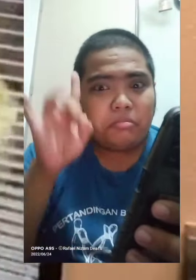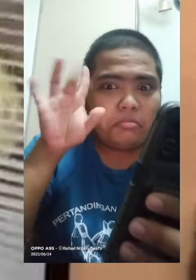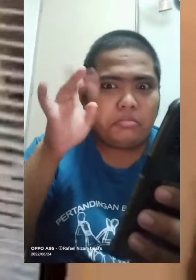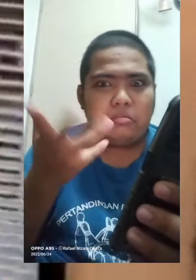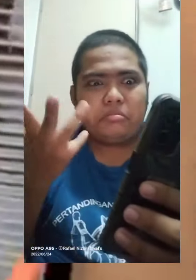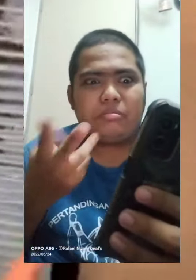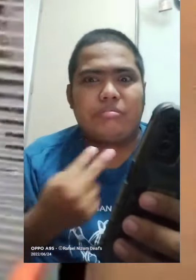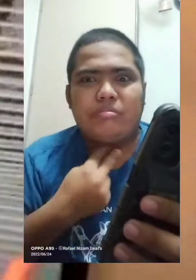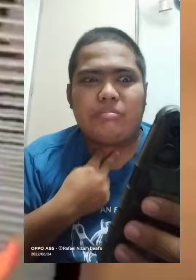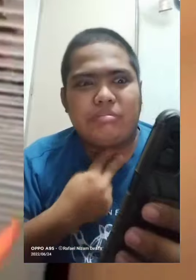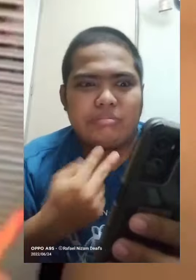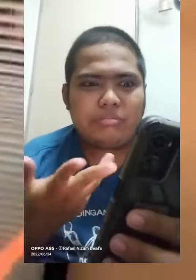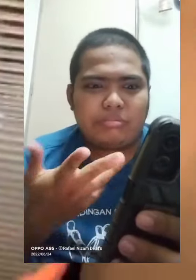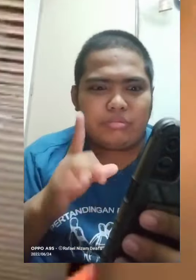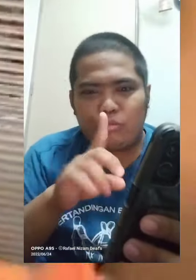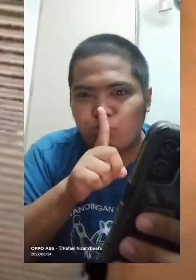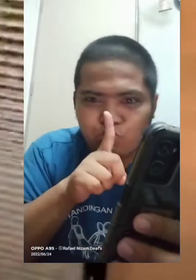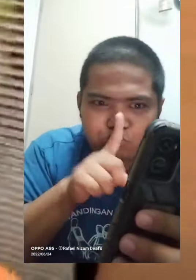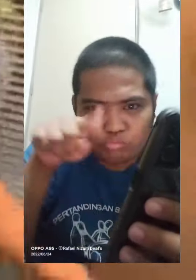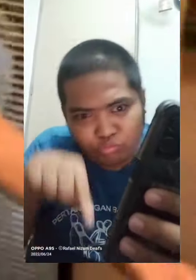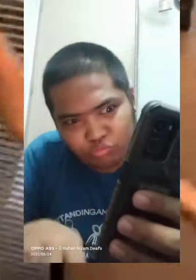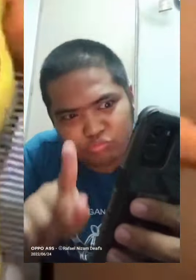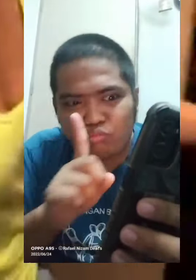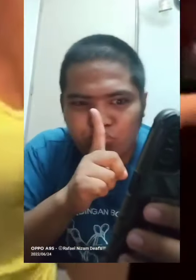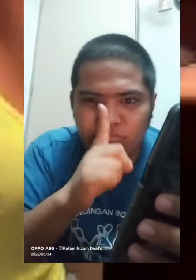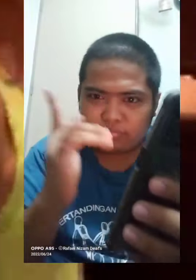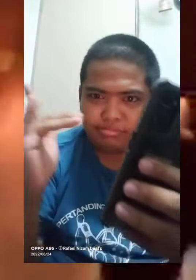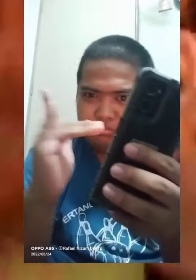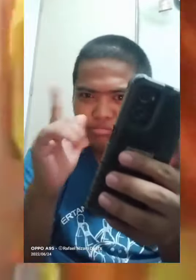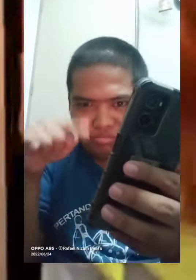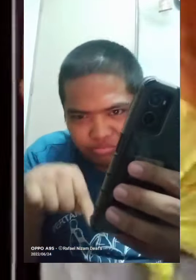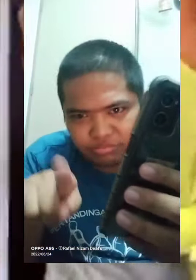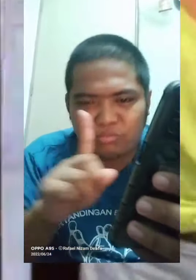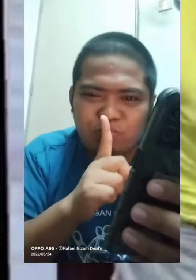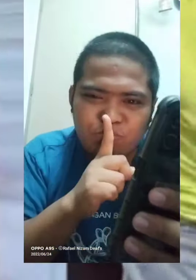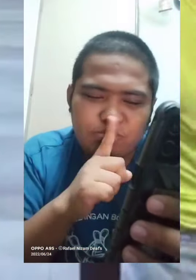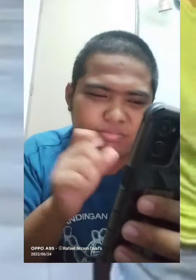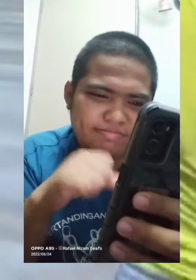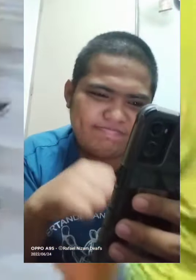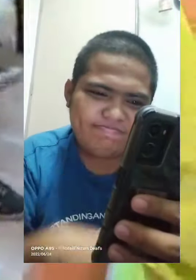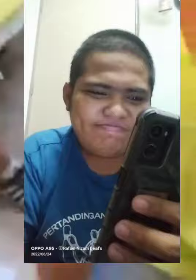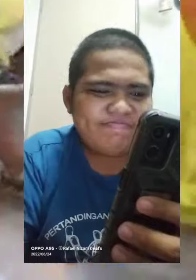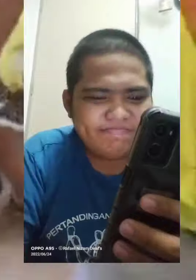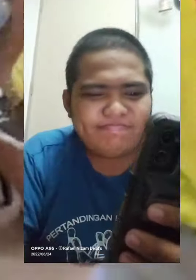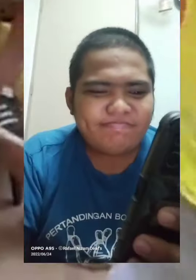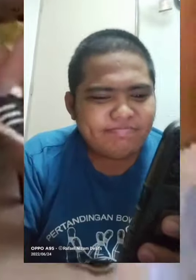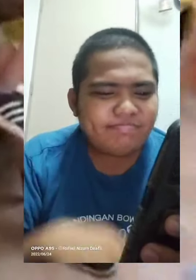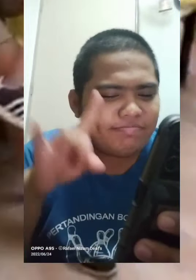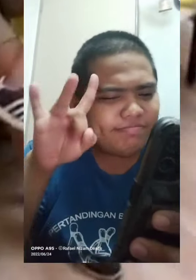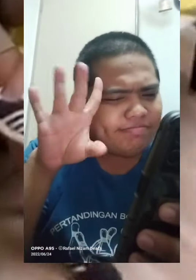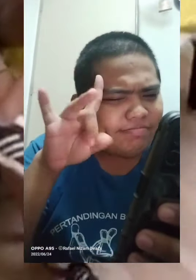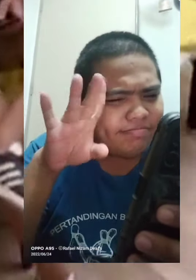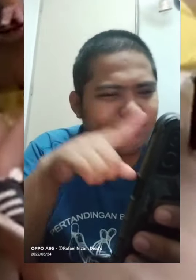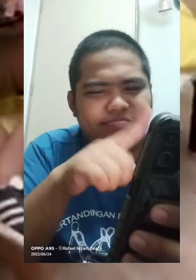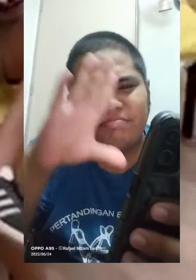Oh, she's getting under the bed. She just got under the bed. Go, go. Hey, babe. Hey, how are you? What are